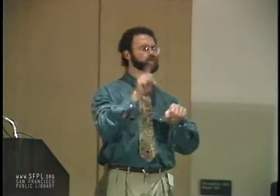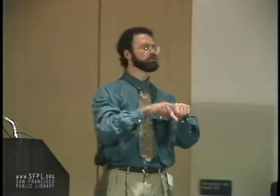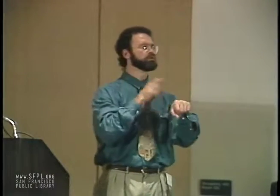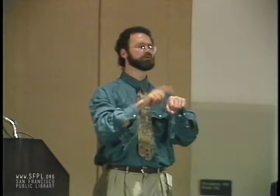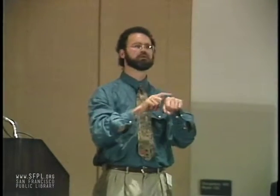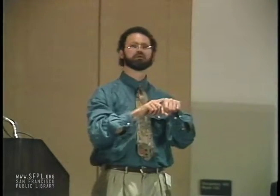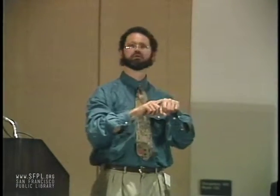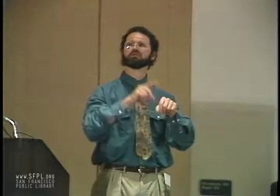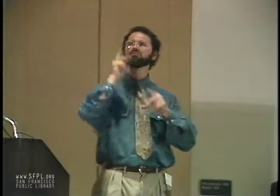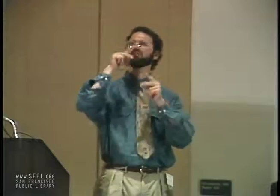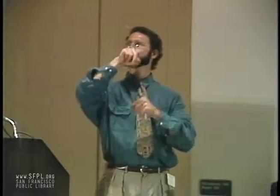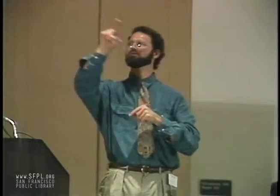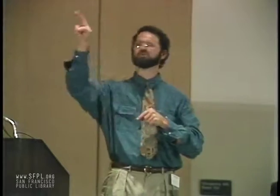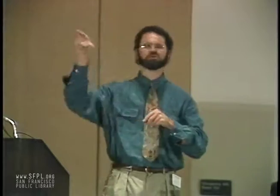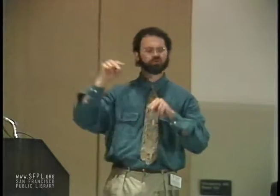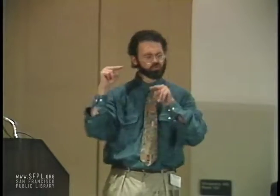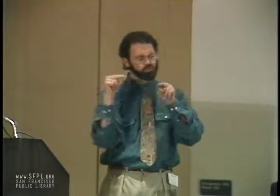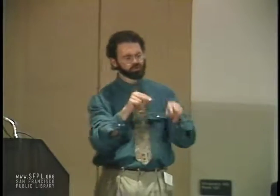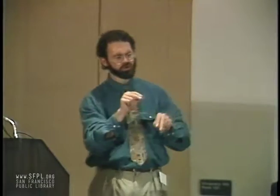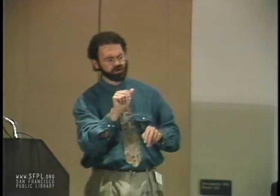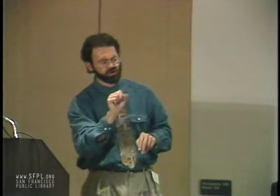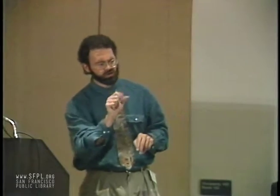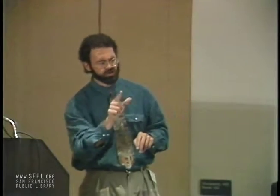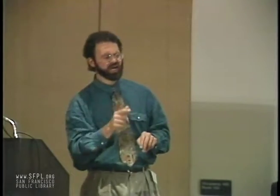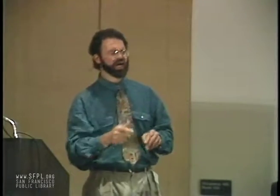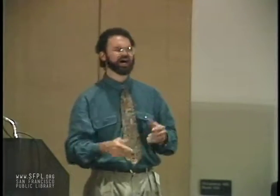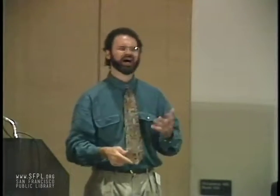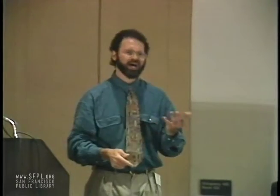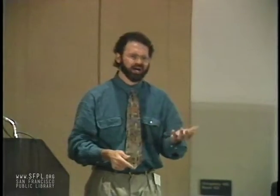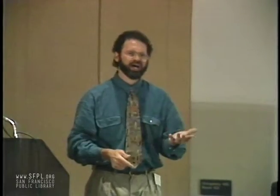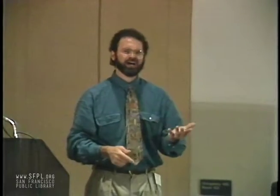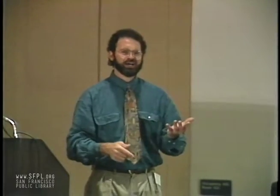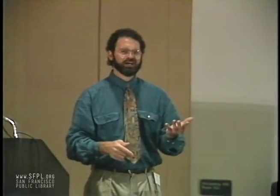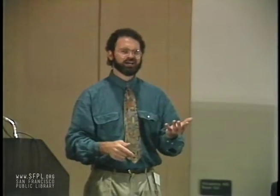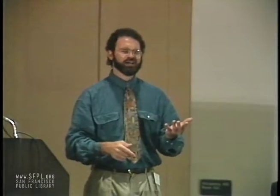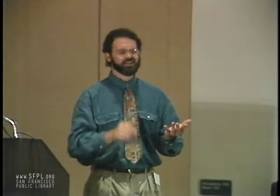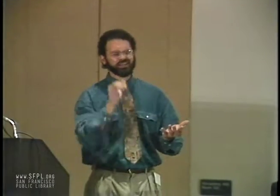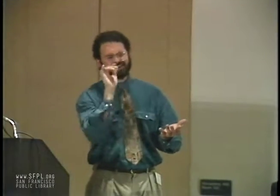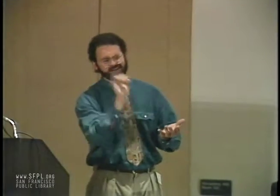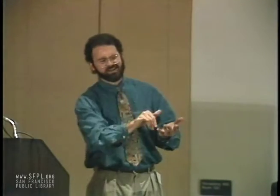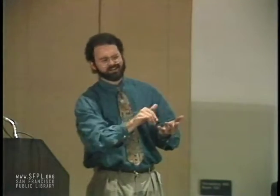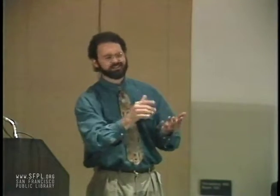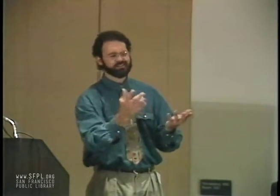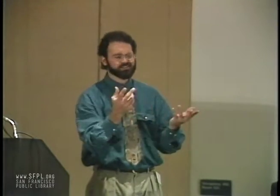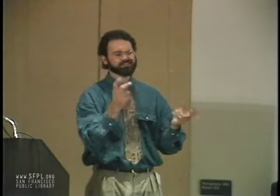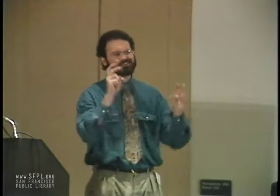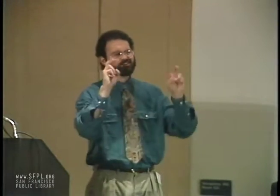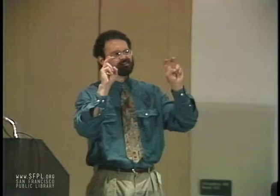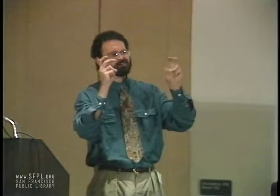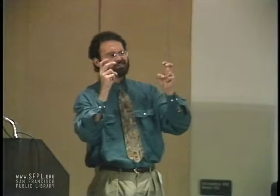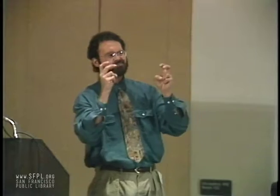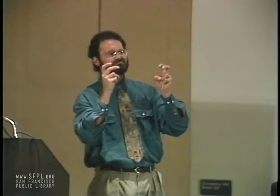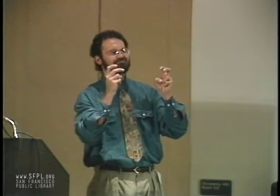As we look at American Sign Language, for a long time, the others have looked at ASL as